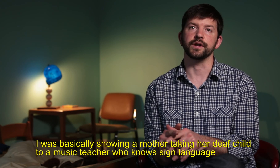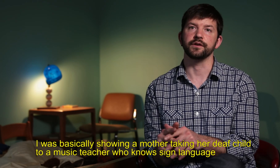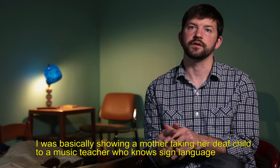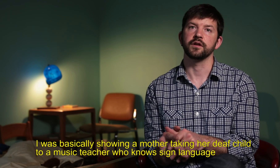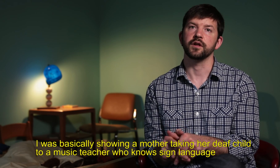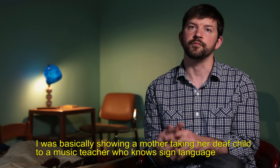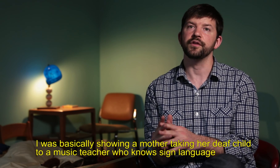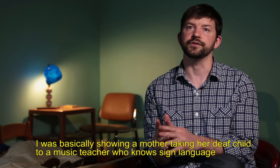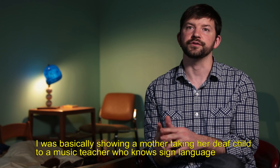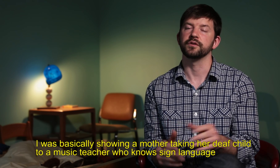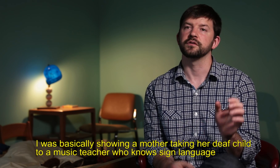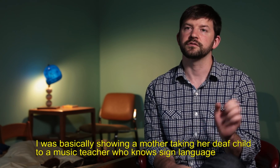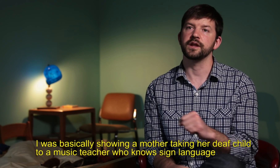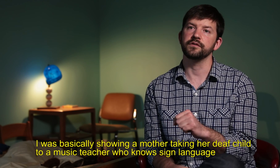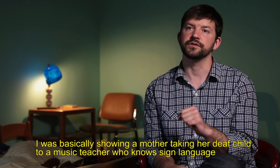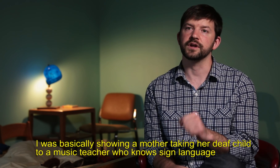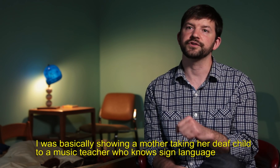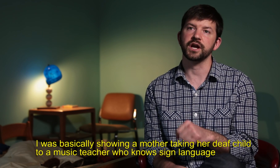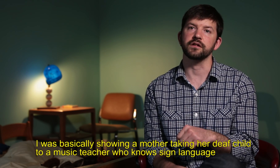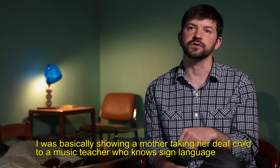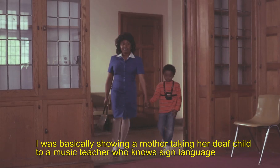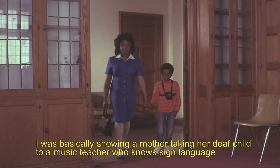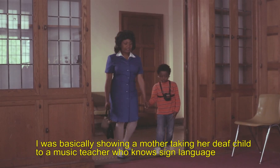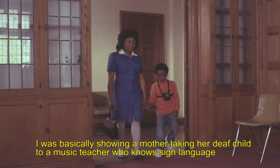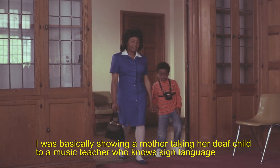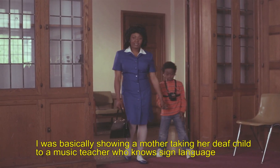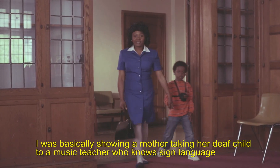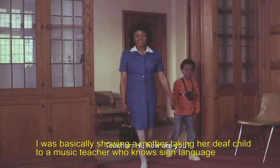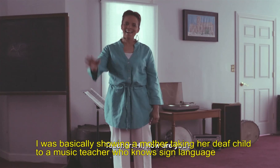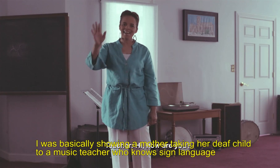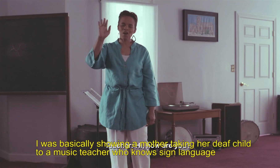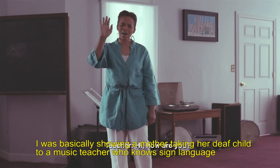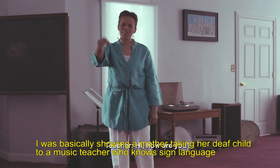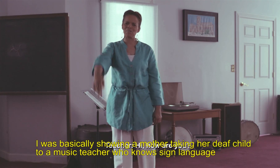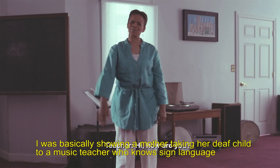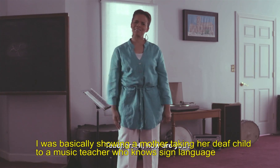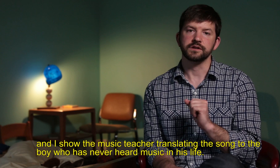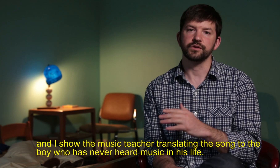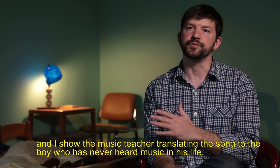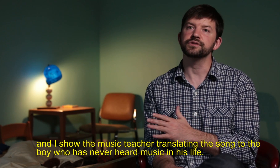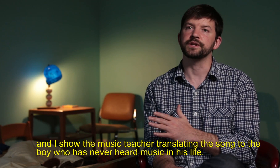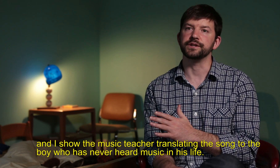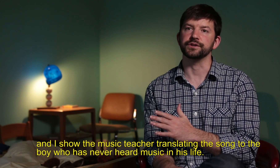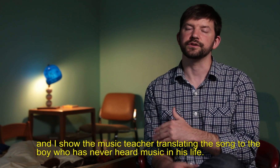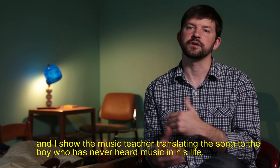showing a mother taking her deaf child to a music teacher who knows sign language. I showed the music teacher